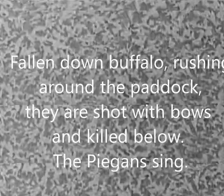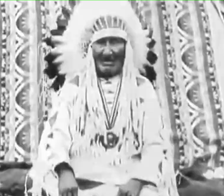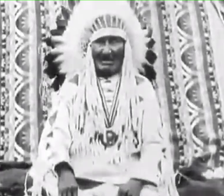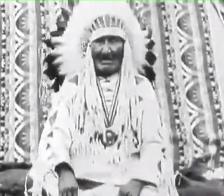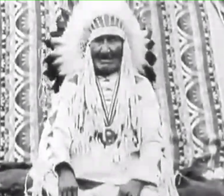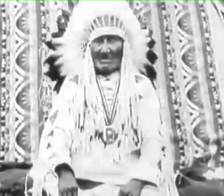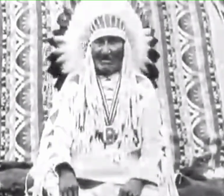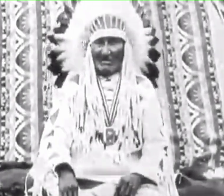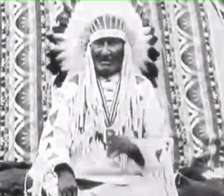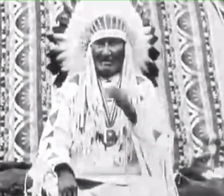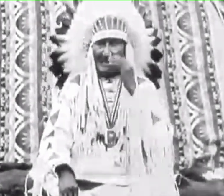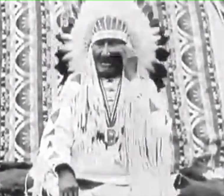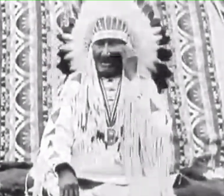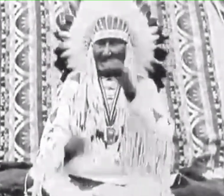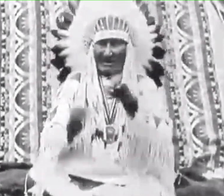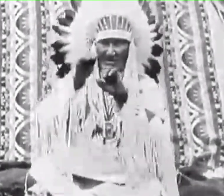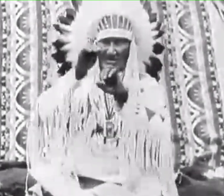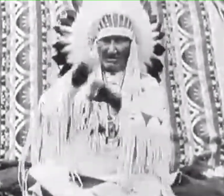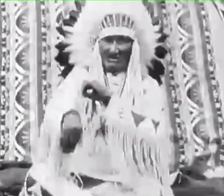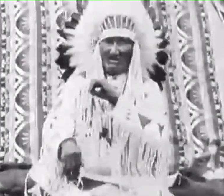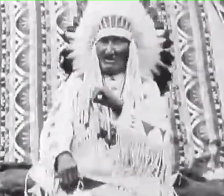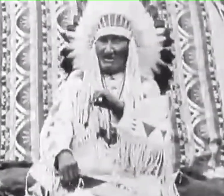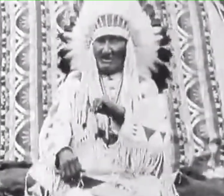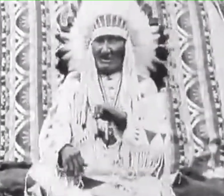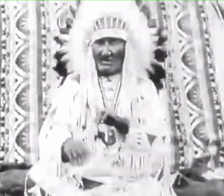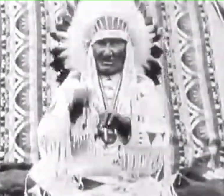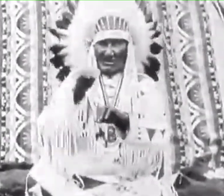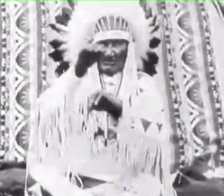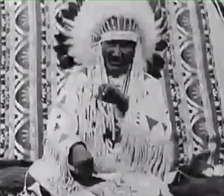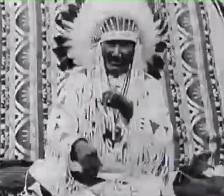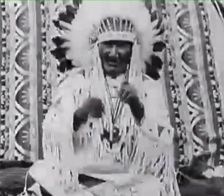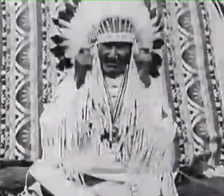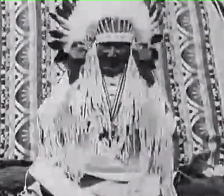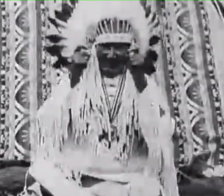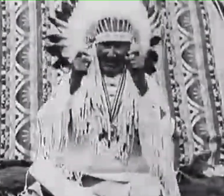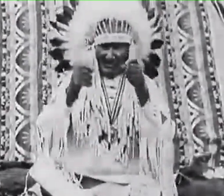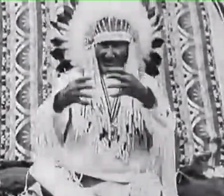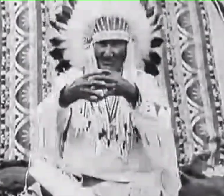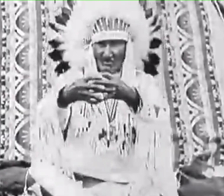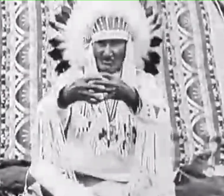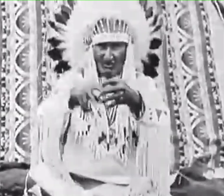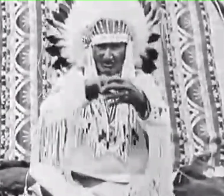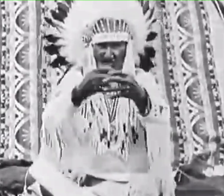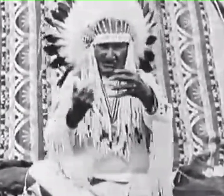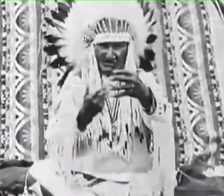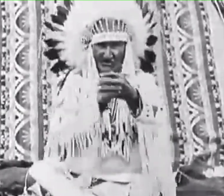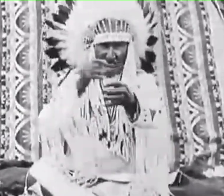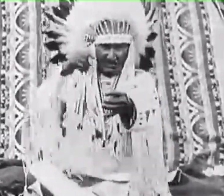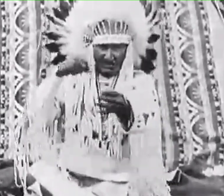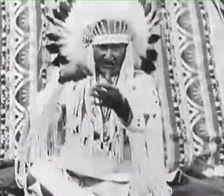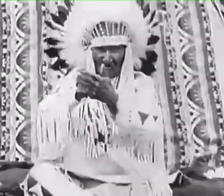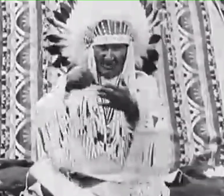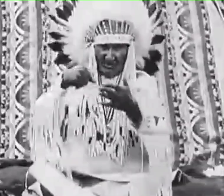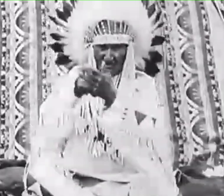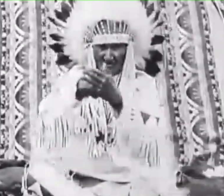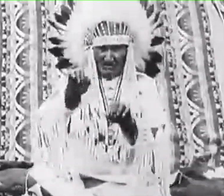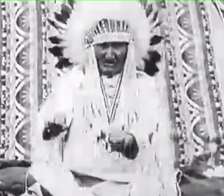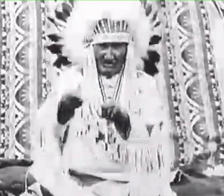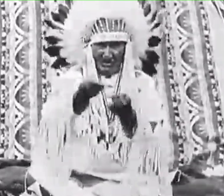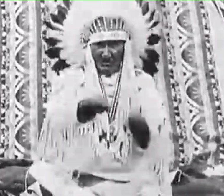Buffalo between the converging wings. How they are pushed to the brink of the cliff. How they jump over the cliff, and run around in the pound